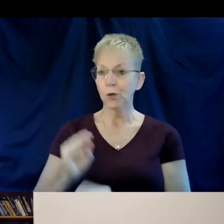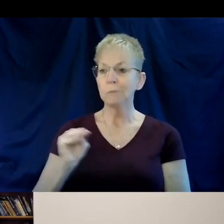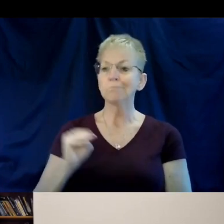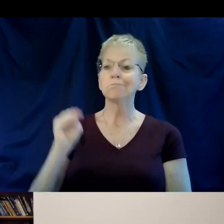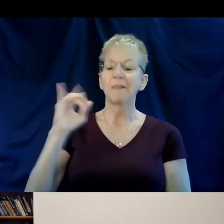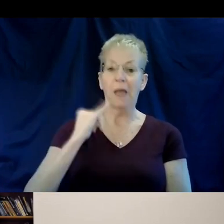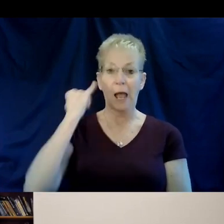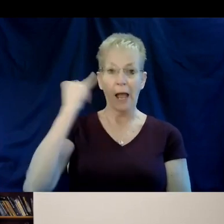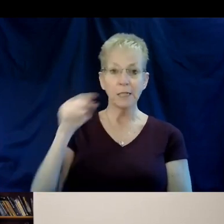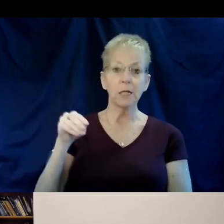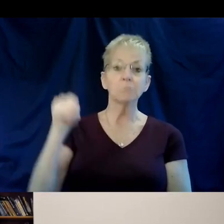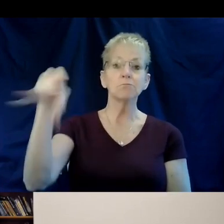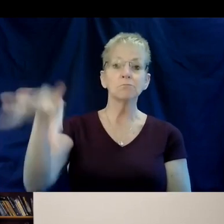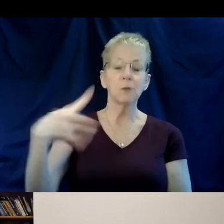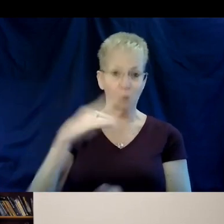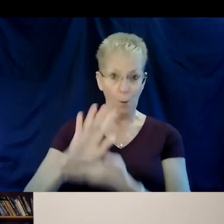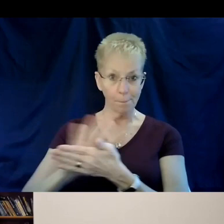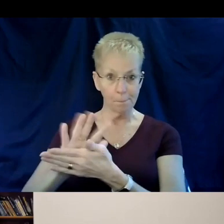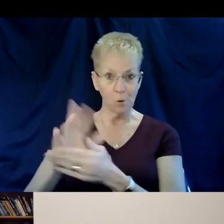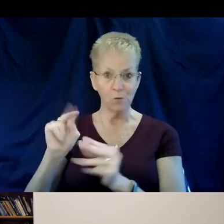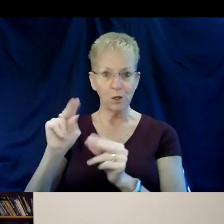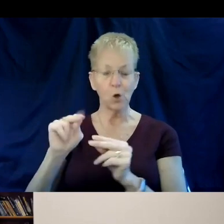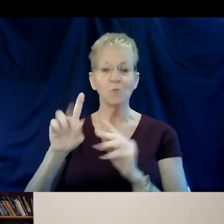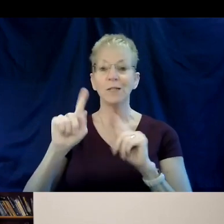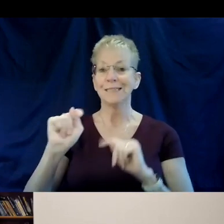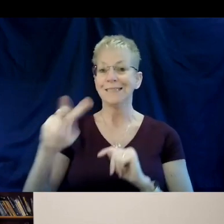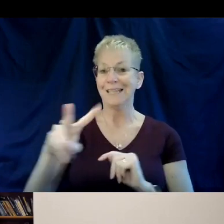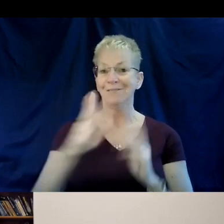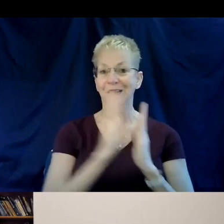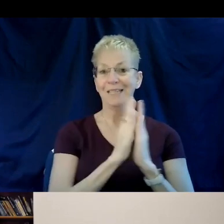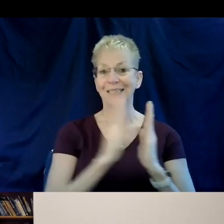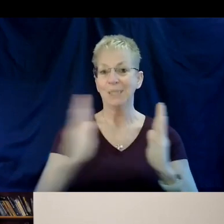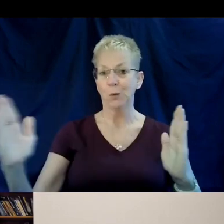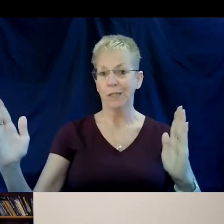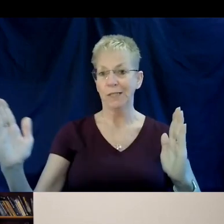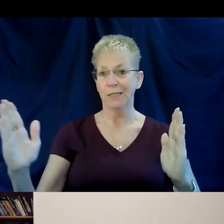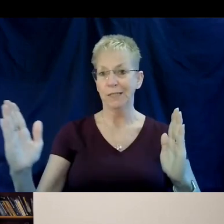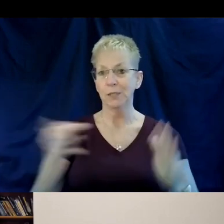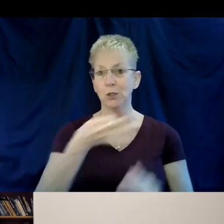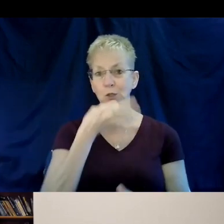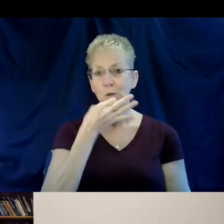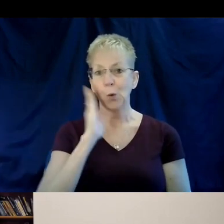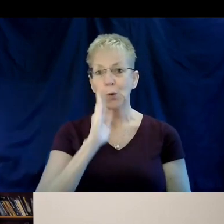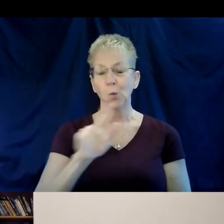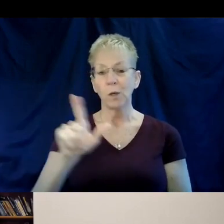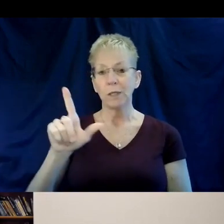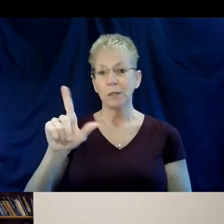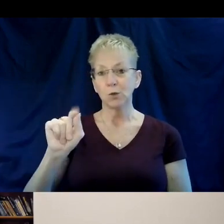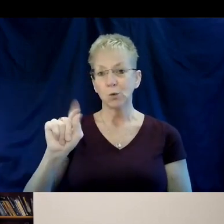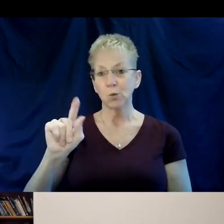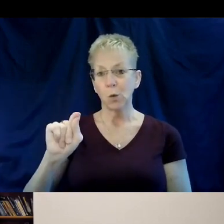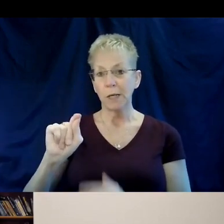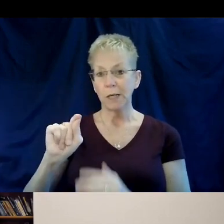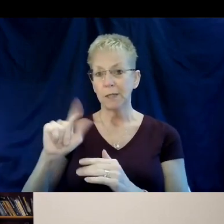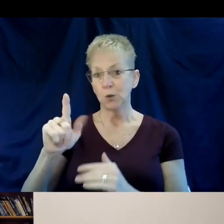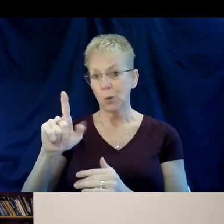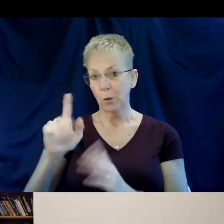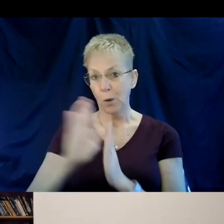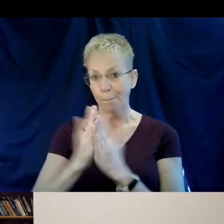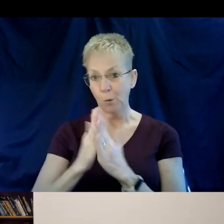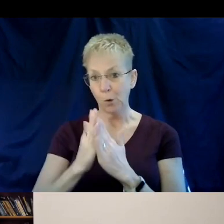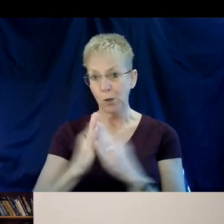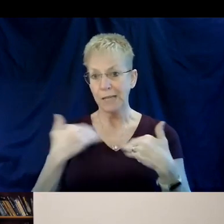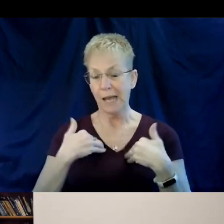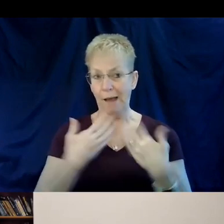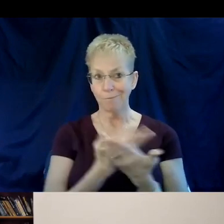forward, not for a movie, but for a series, because pretty soon there'll be 20 books out there. So there's a lot of content. Well, how do you